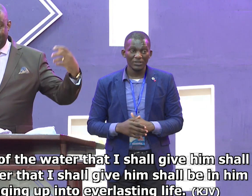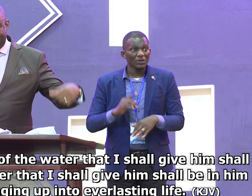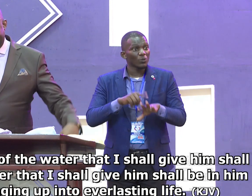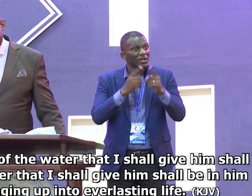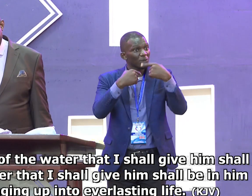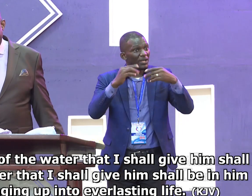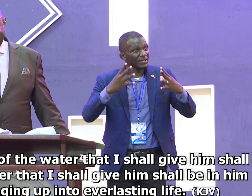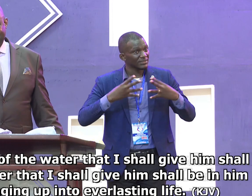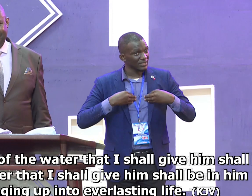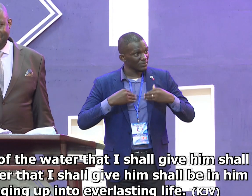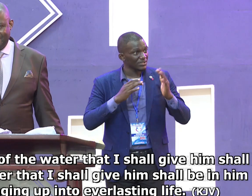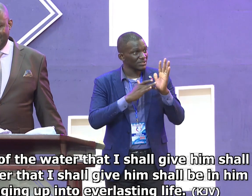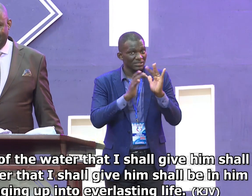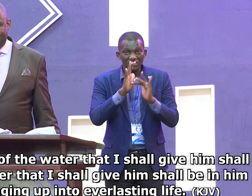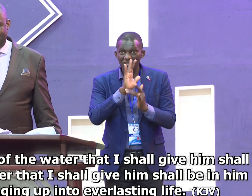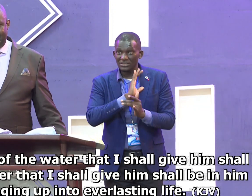accept